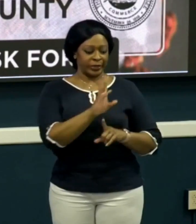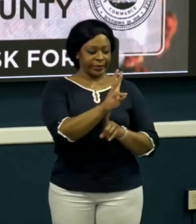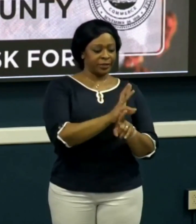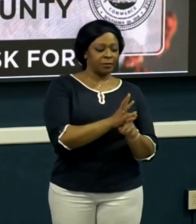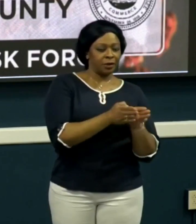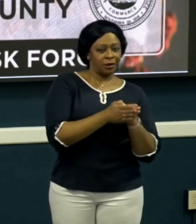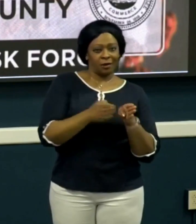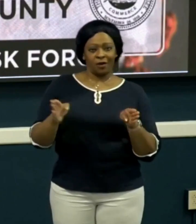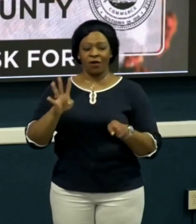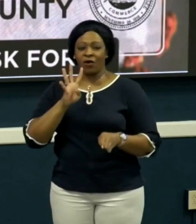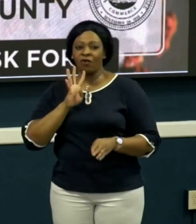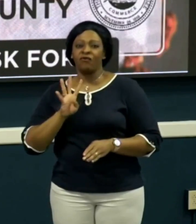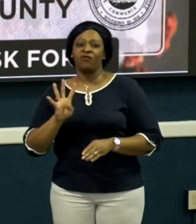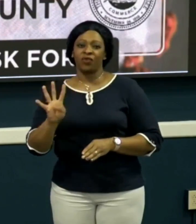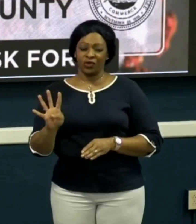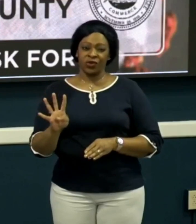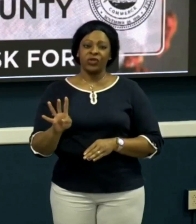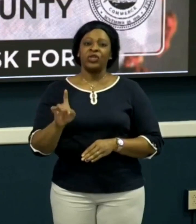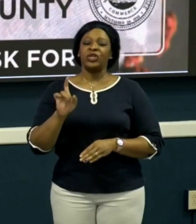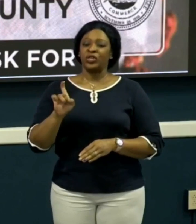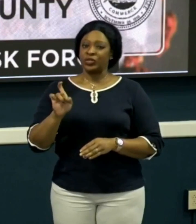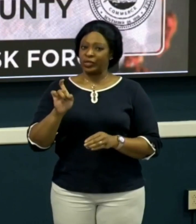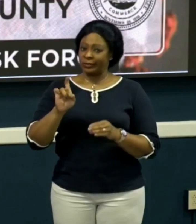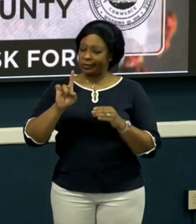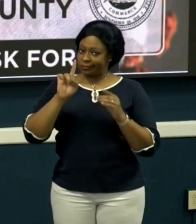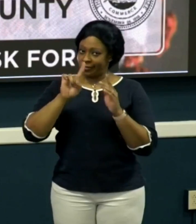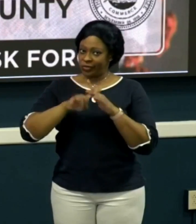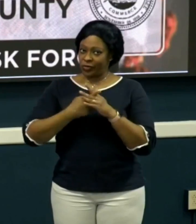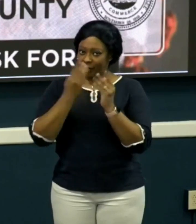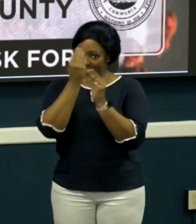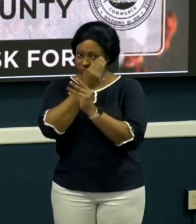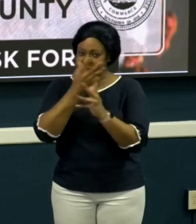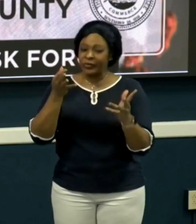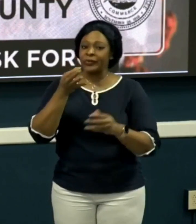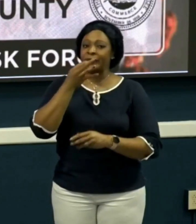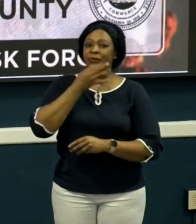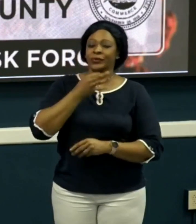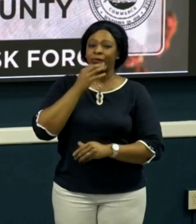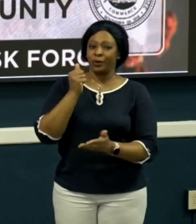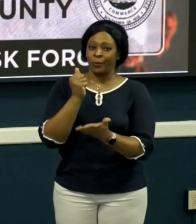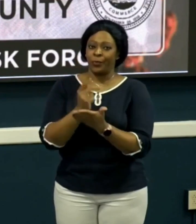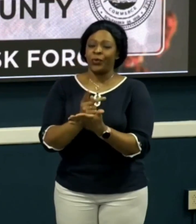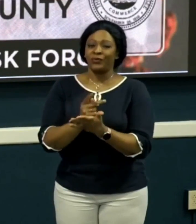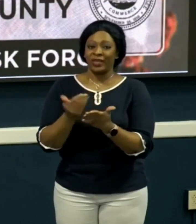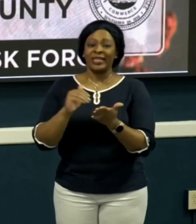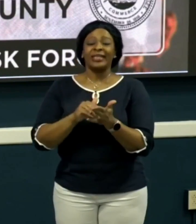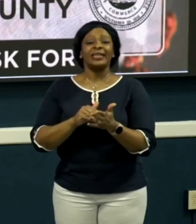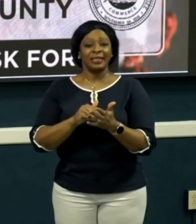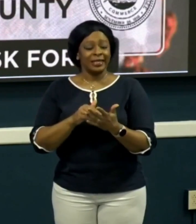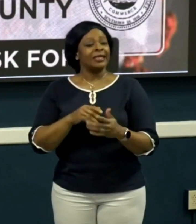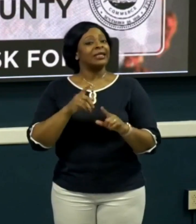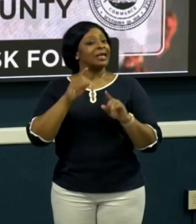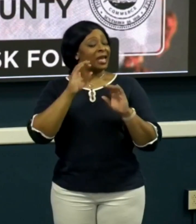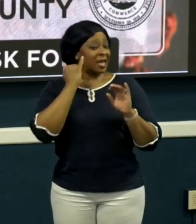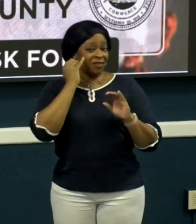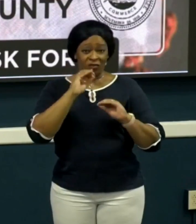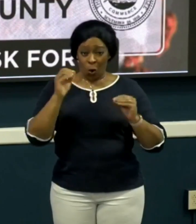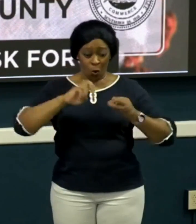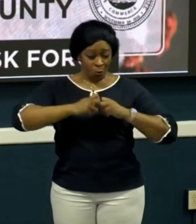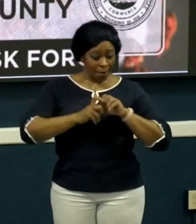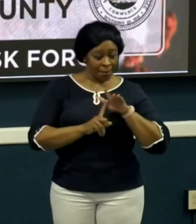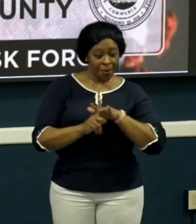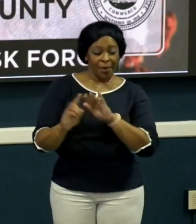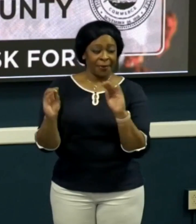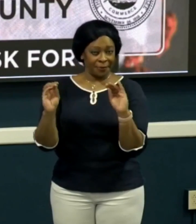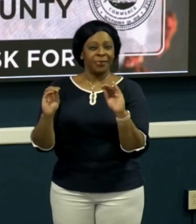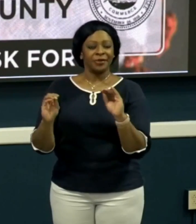6 month to 4 year olds should be given that emergency use authorization. Again, assuming no hiccups in the process.